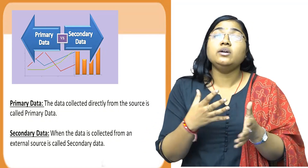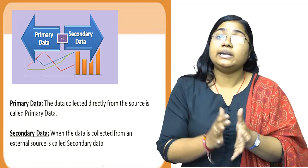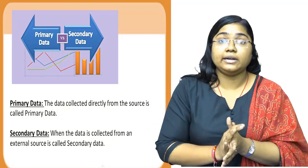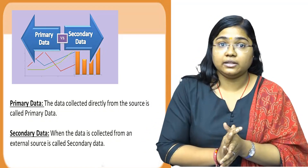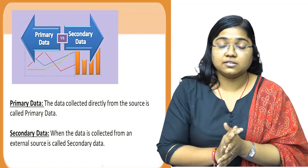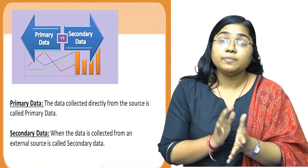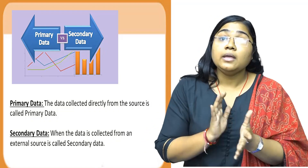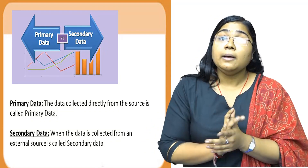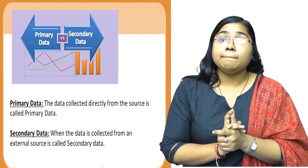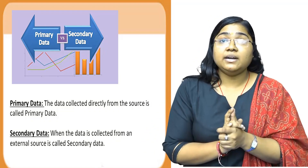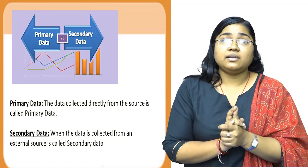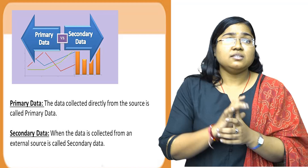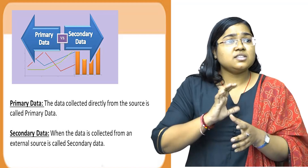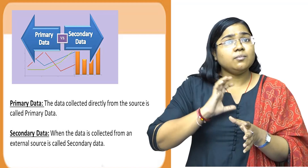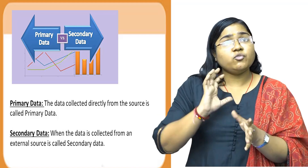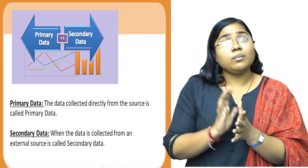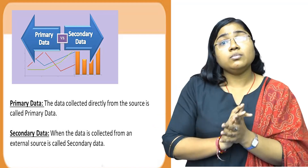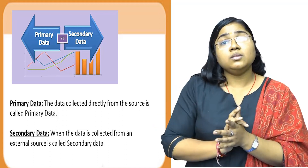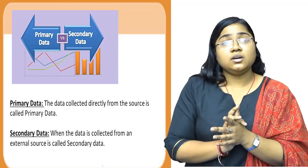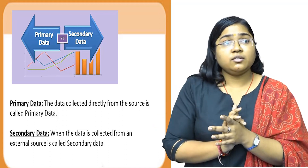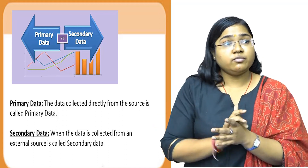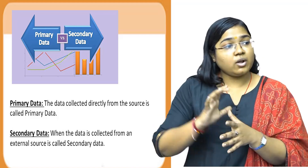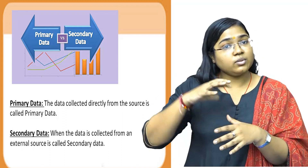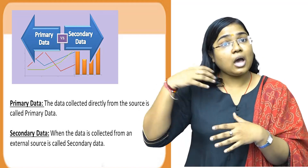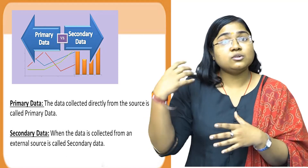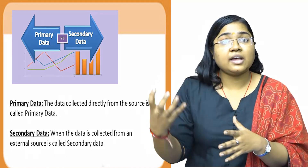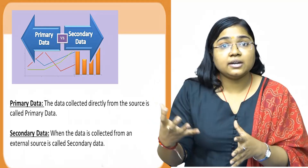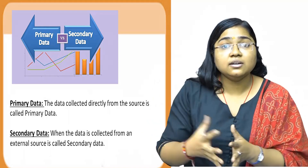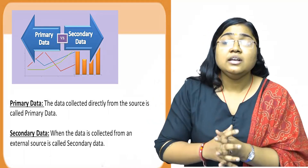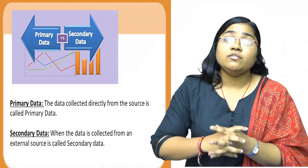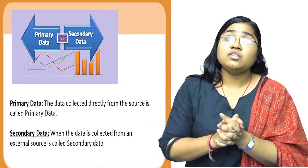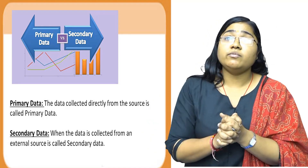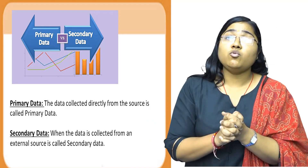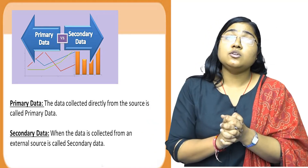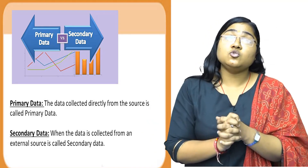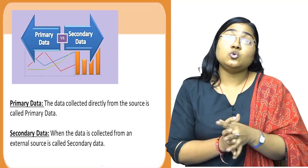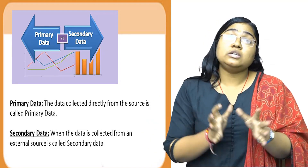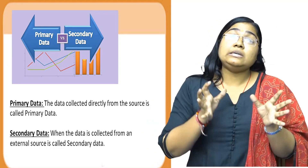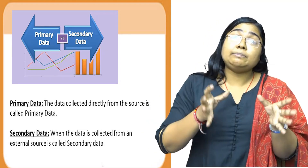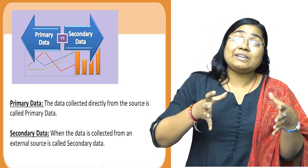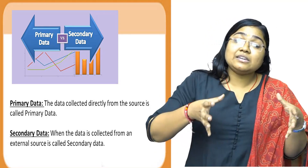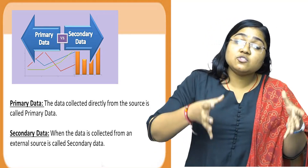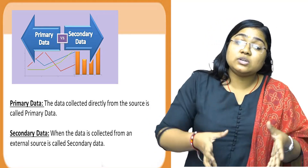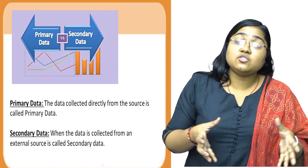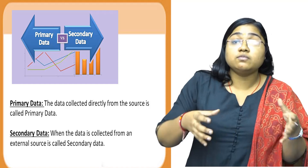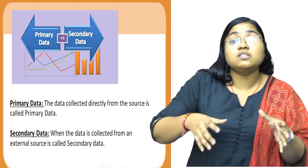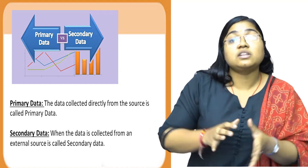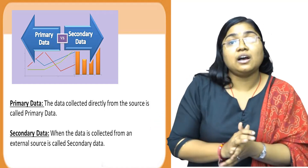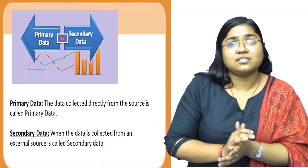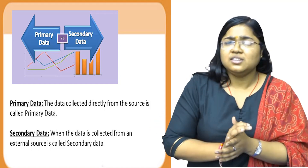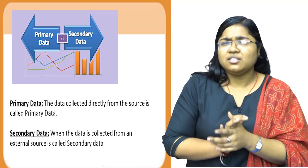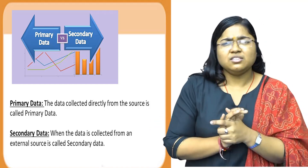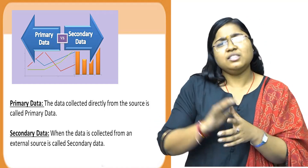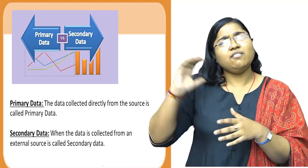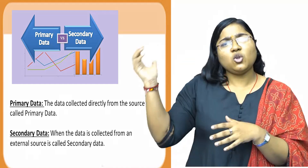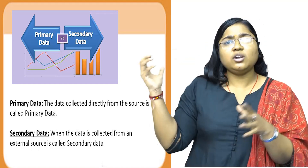will give your attendance. But from the outsider, someone wants to know the present students of this